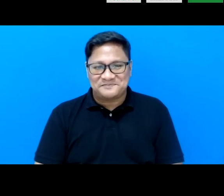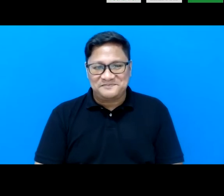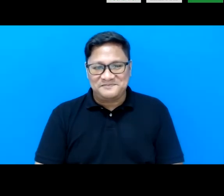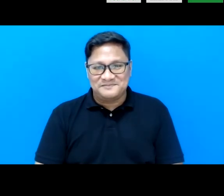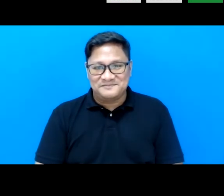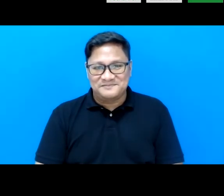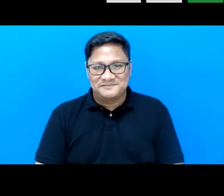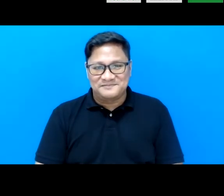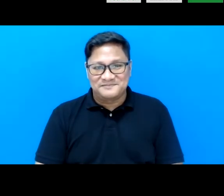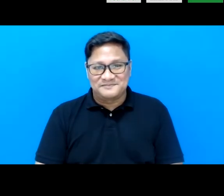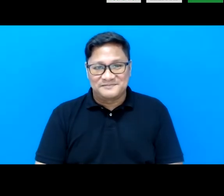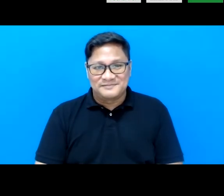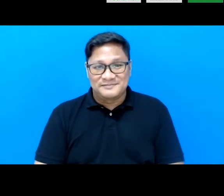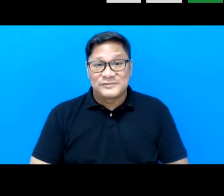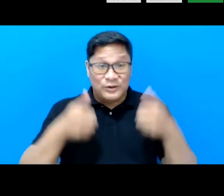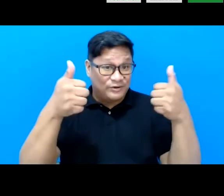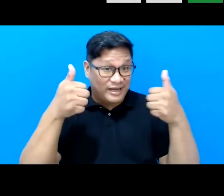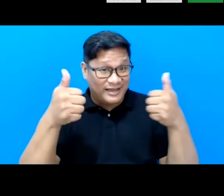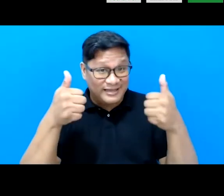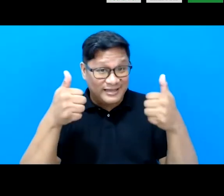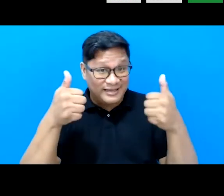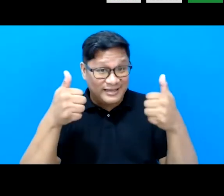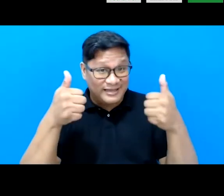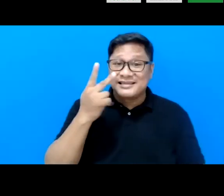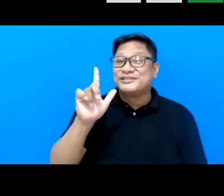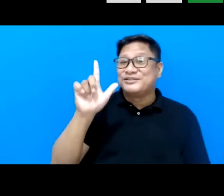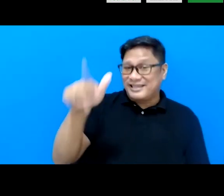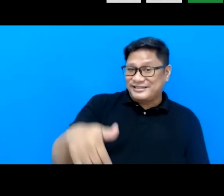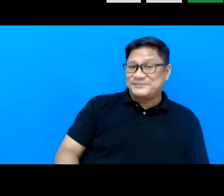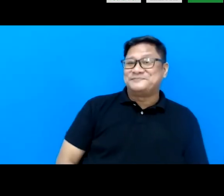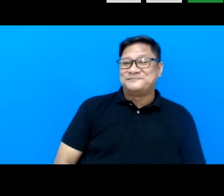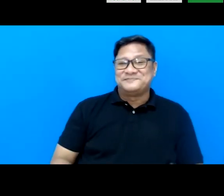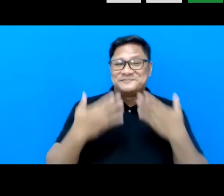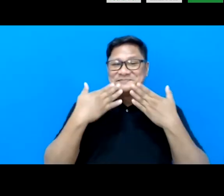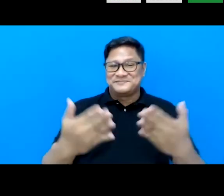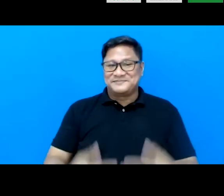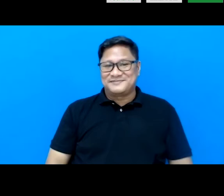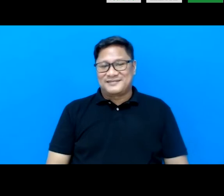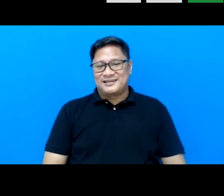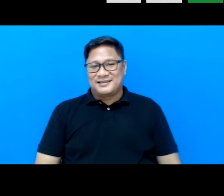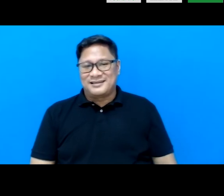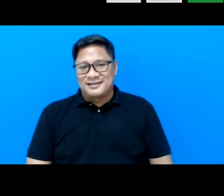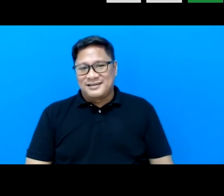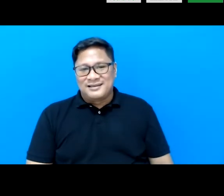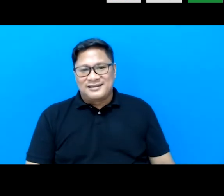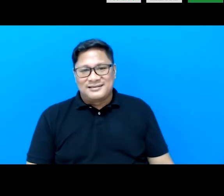Sounds good. Okay. All right. See you then. Thanks. Thank you.